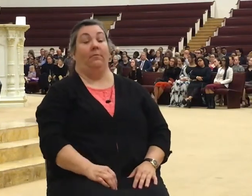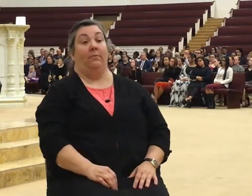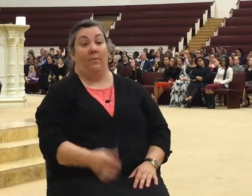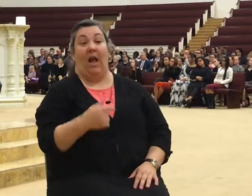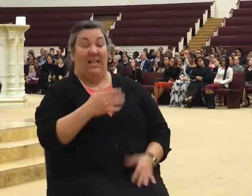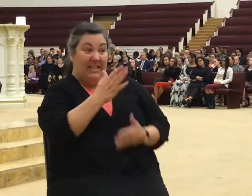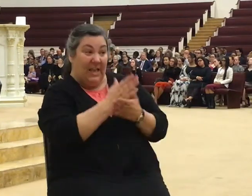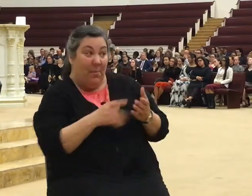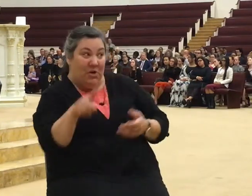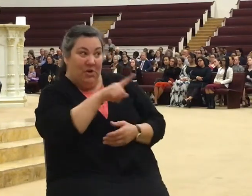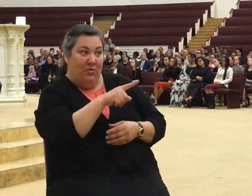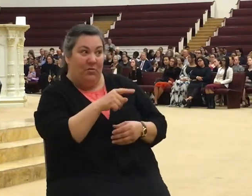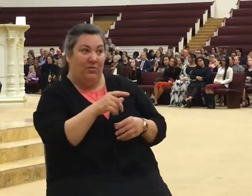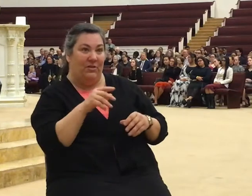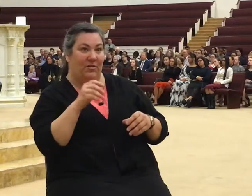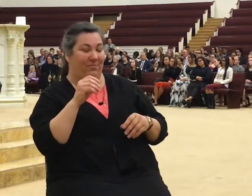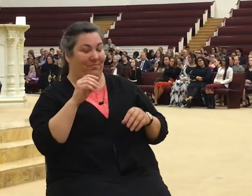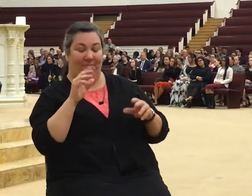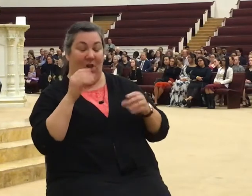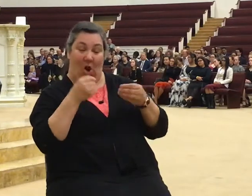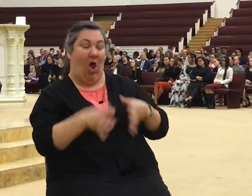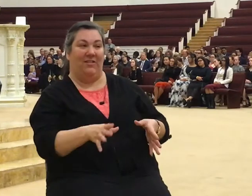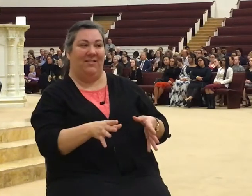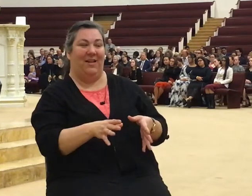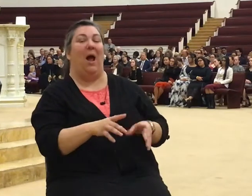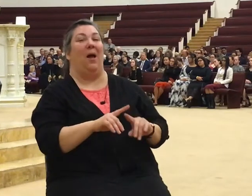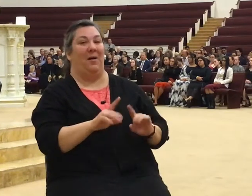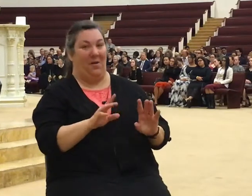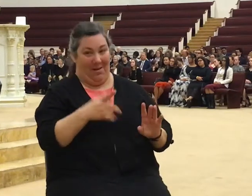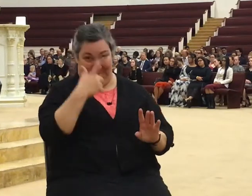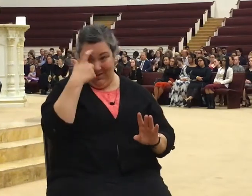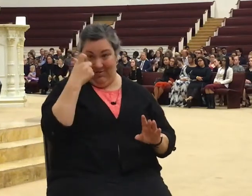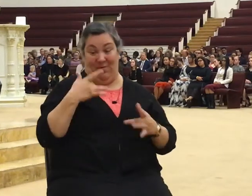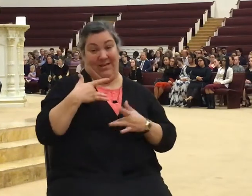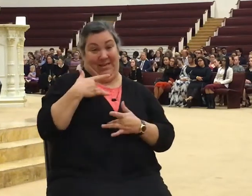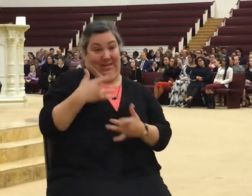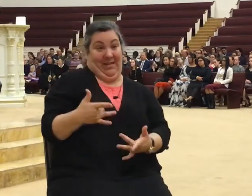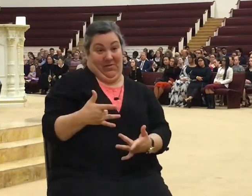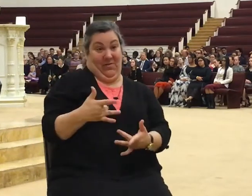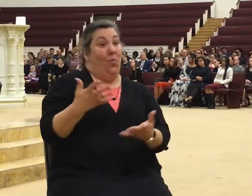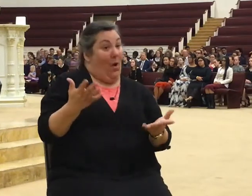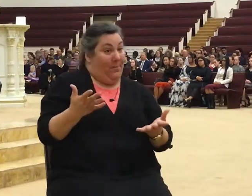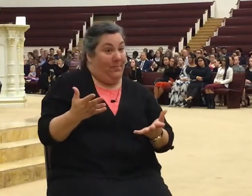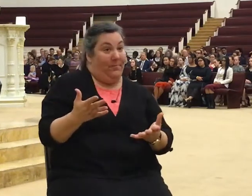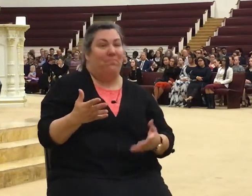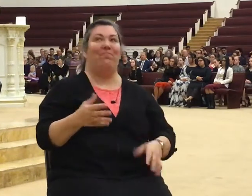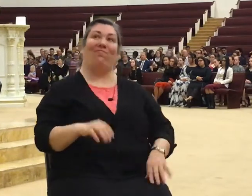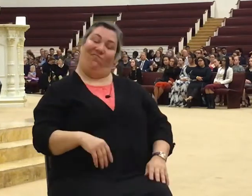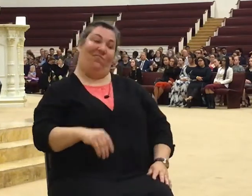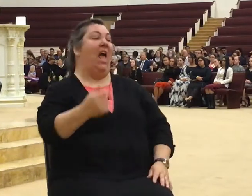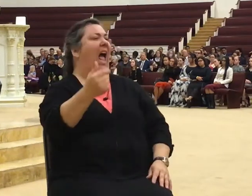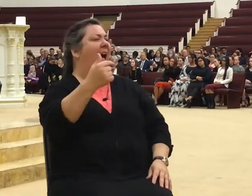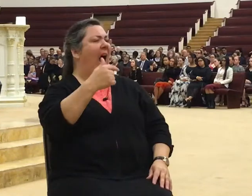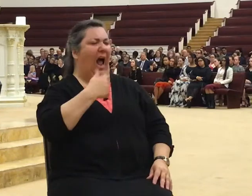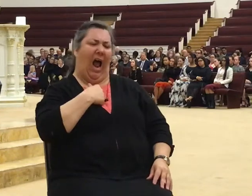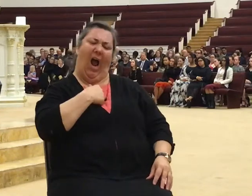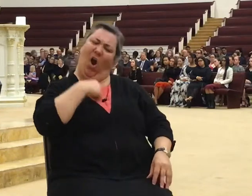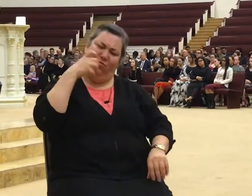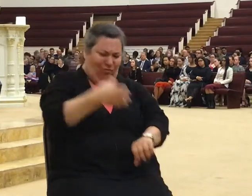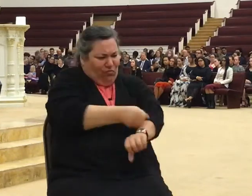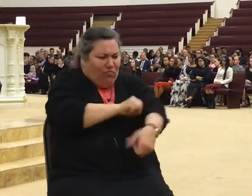I lost somebody right here. Because here's what we do. Well, bless God. I did it with hard work and